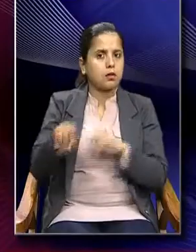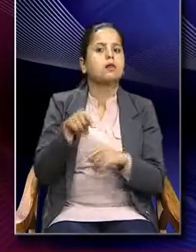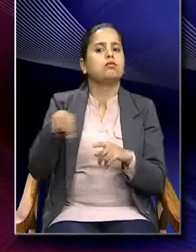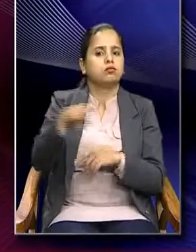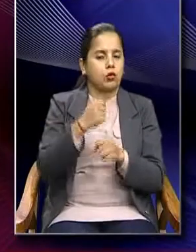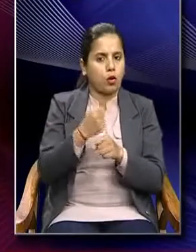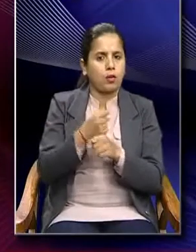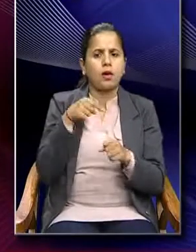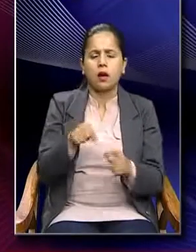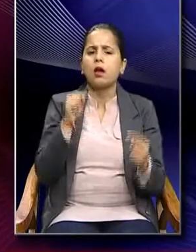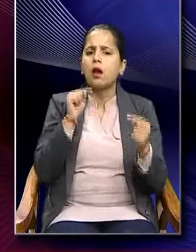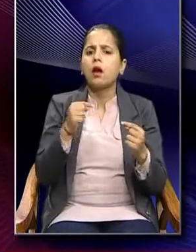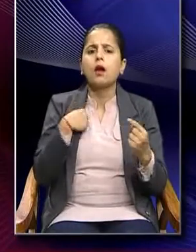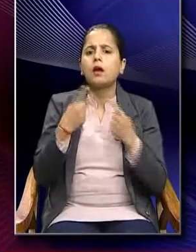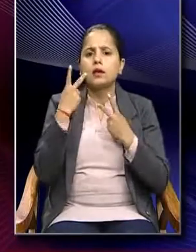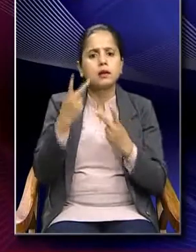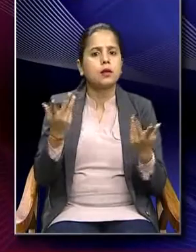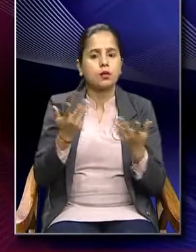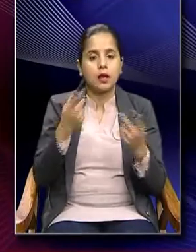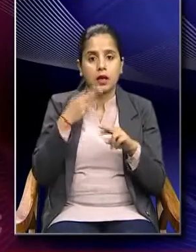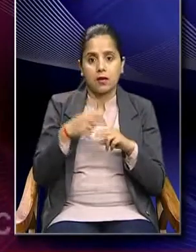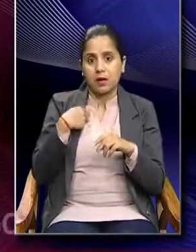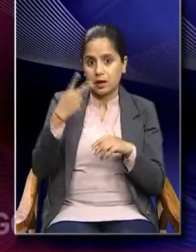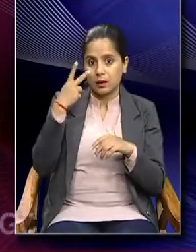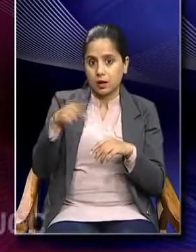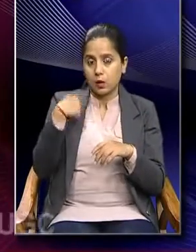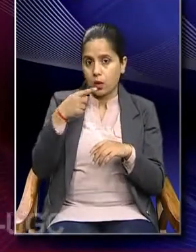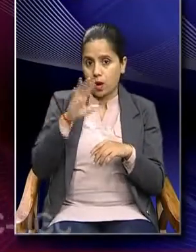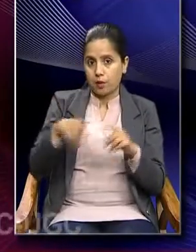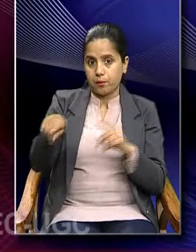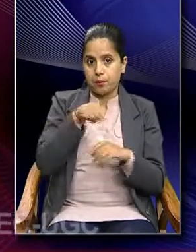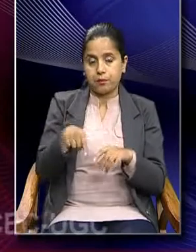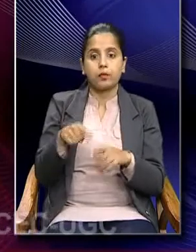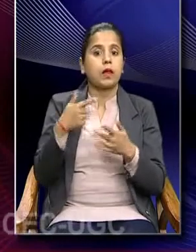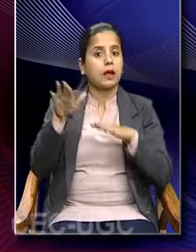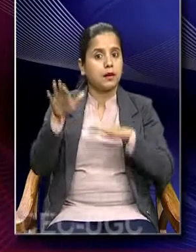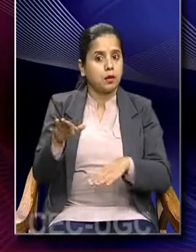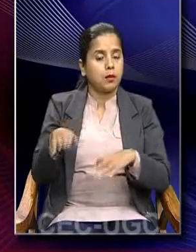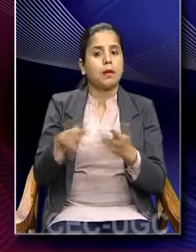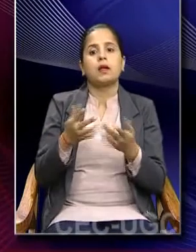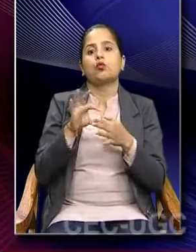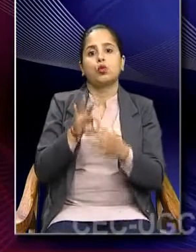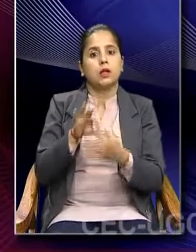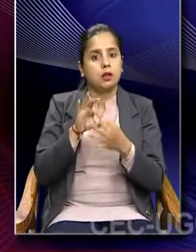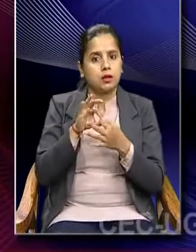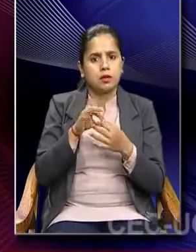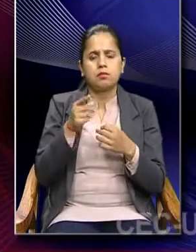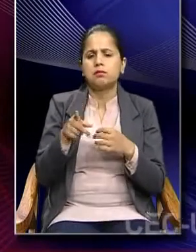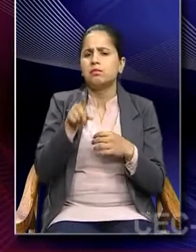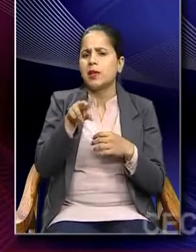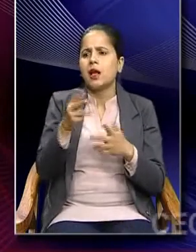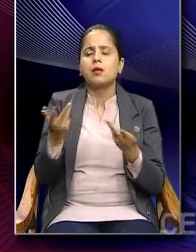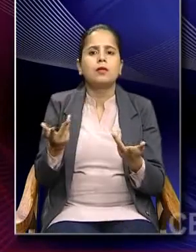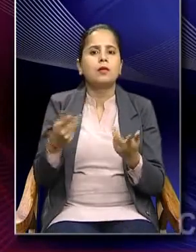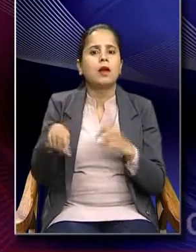argument here is that if we see the dominant dependent relationships between states, then it doesn't mean that